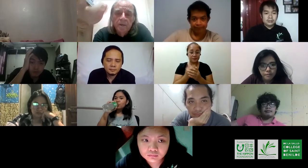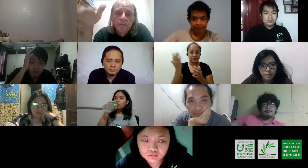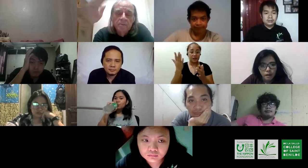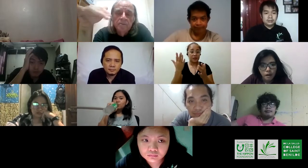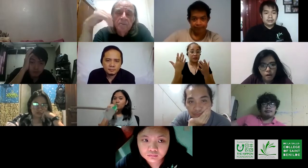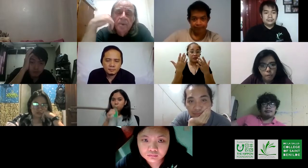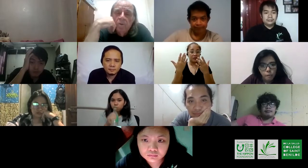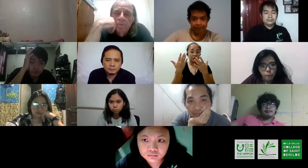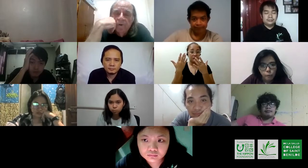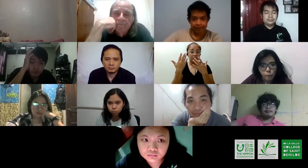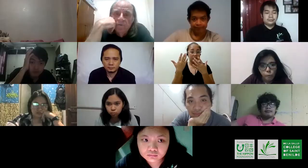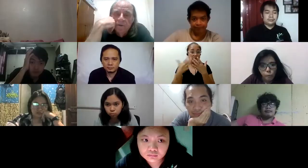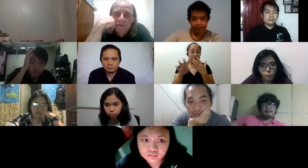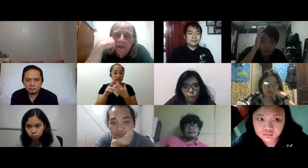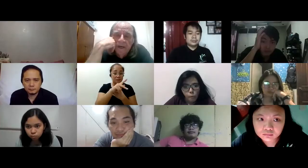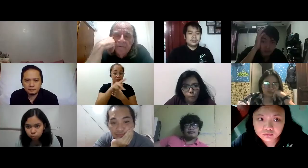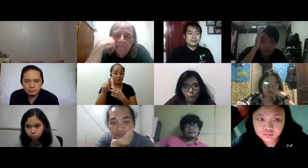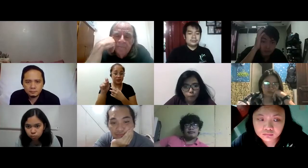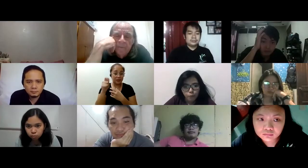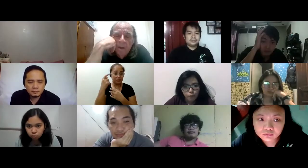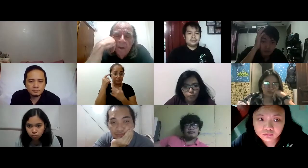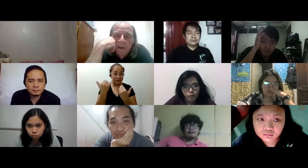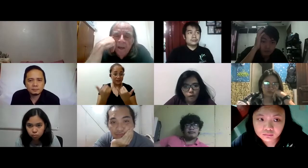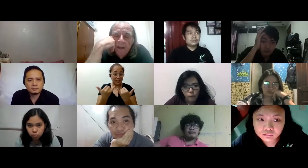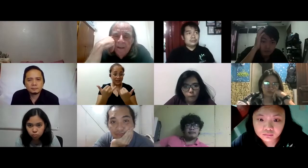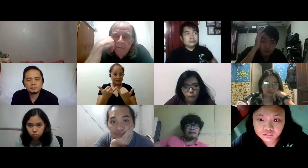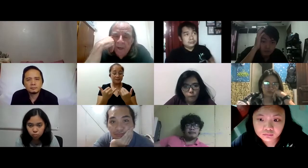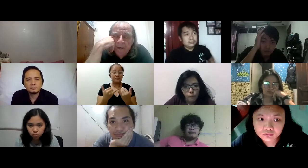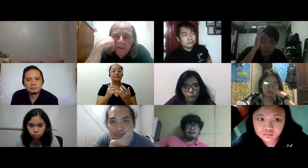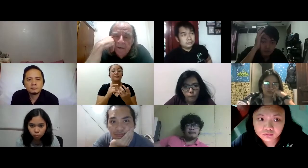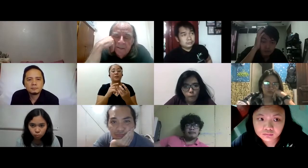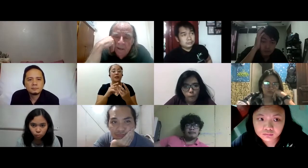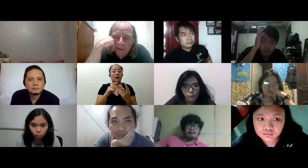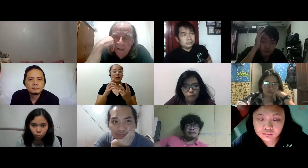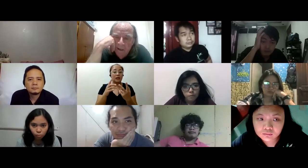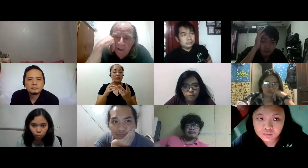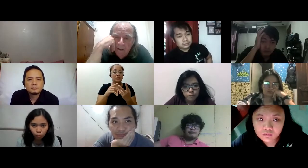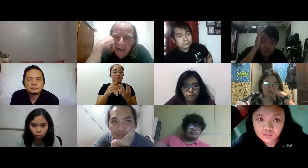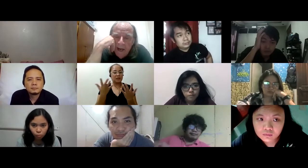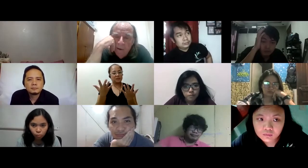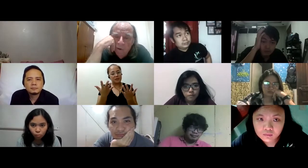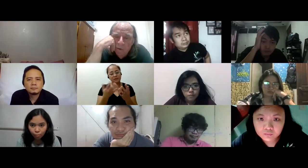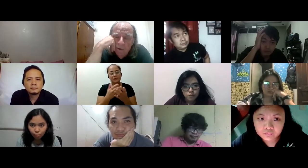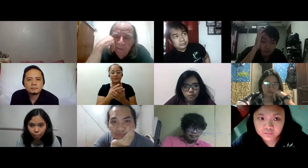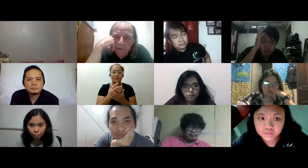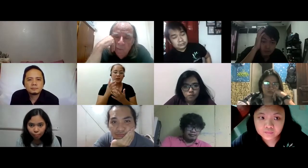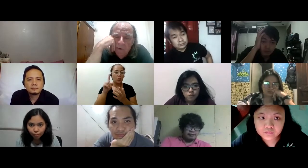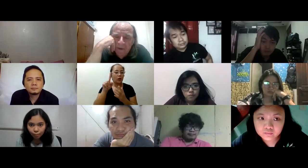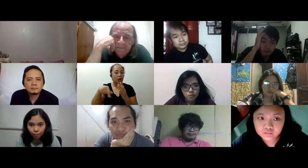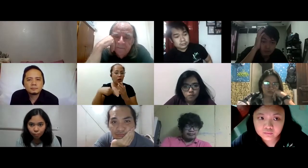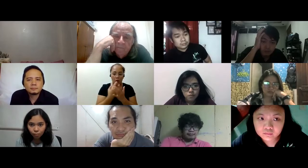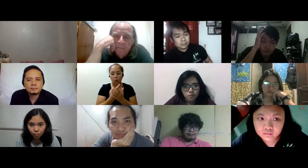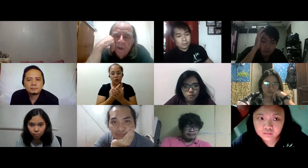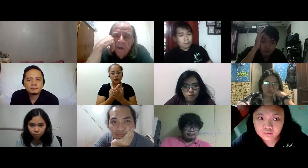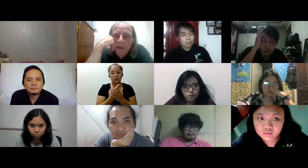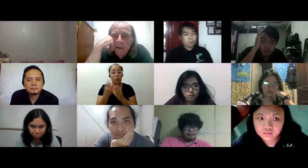finished the PowerPoint for today. And that may take us a little, an hour or a little bit